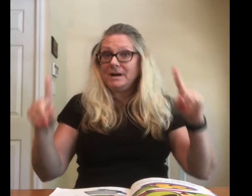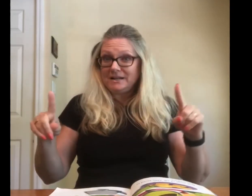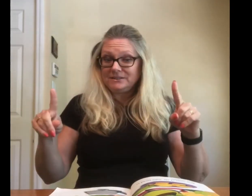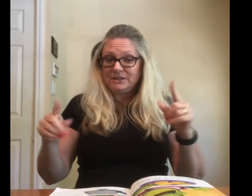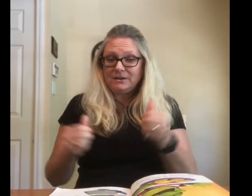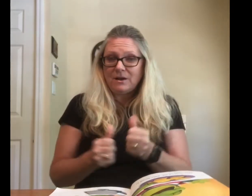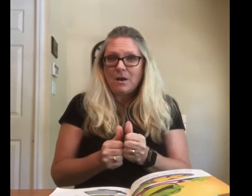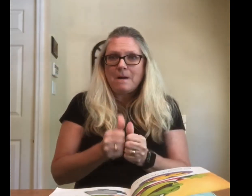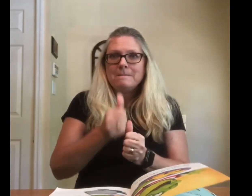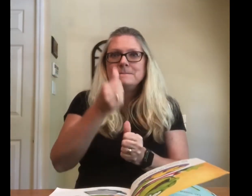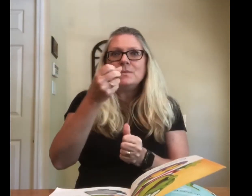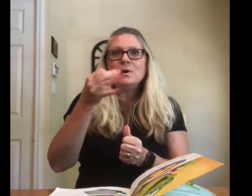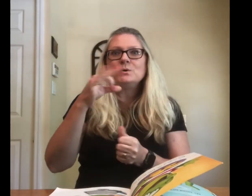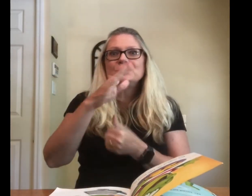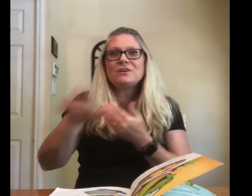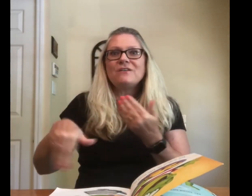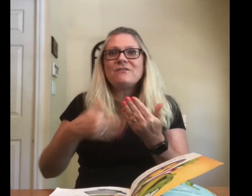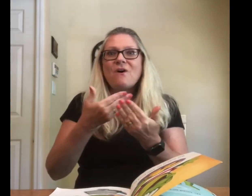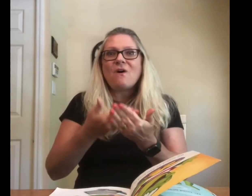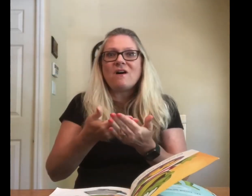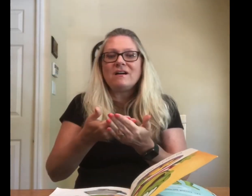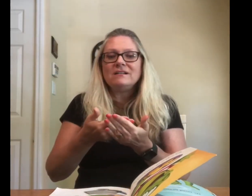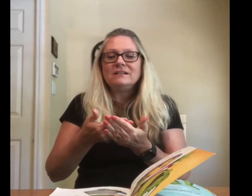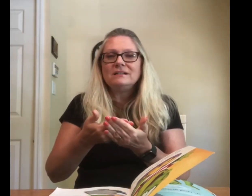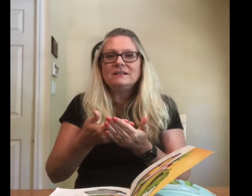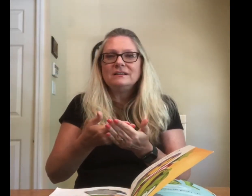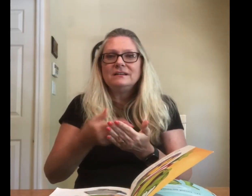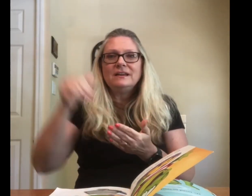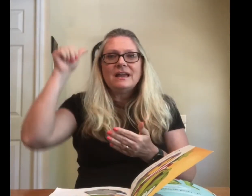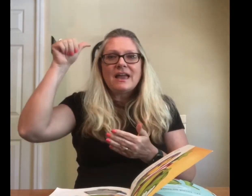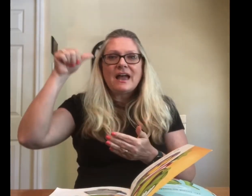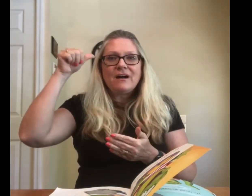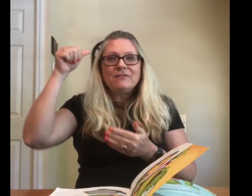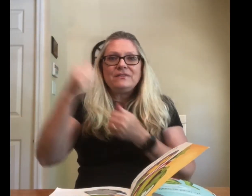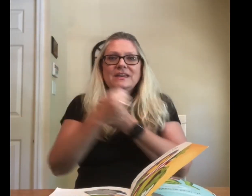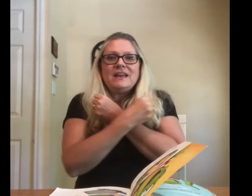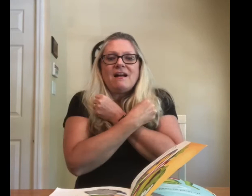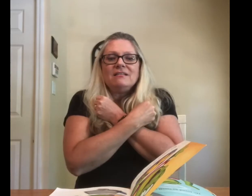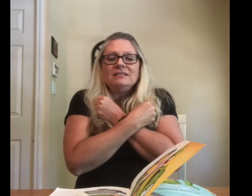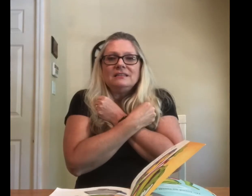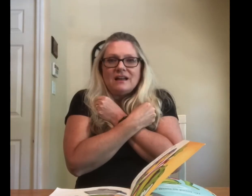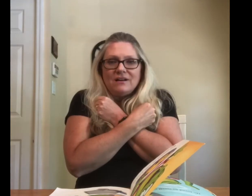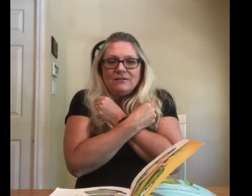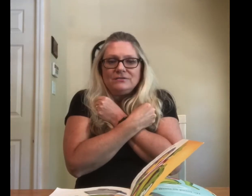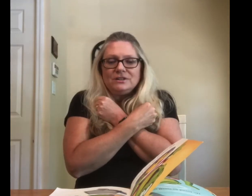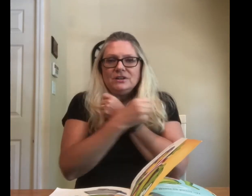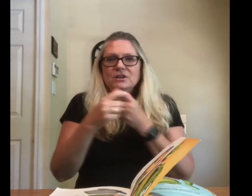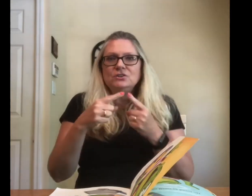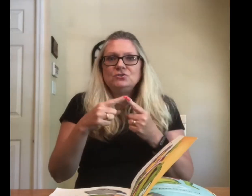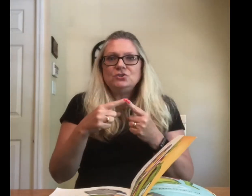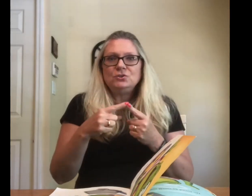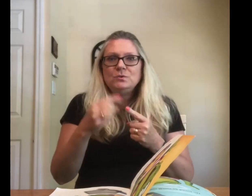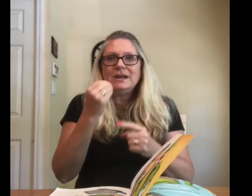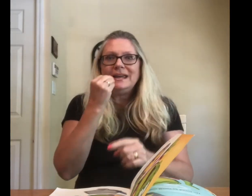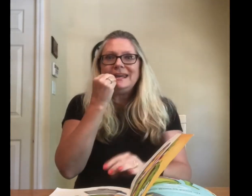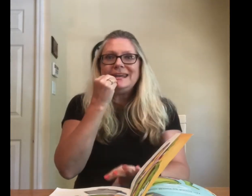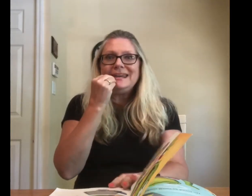But most of all, Alfie loved to